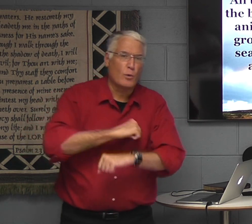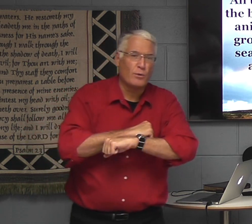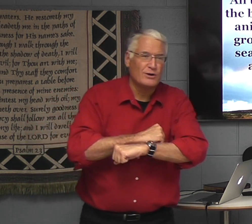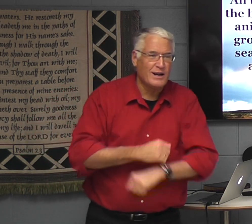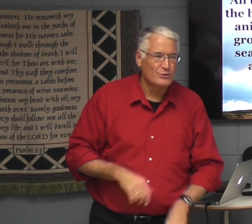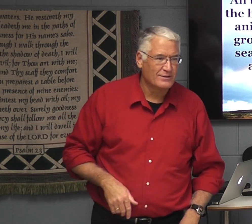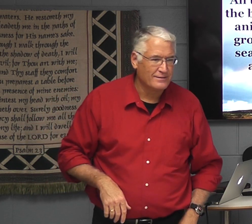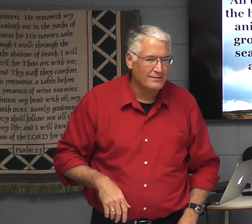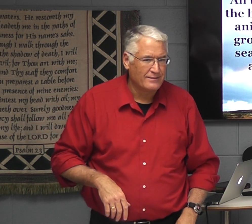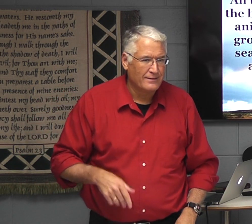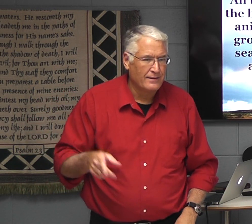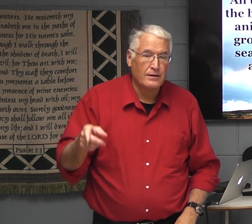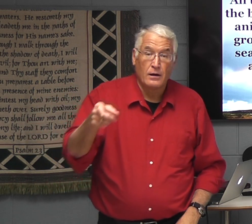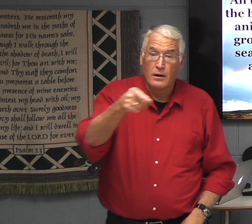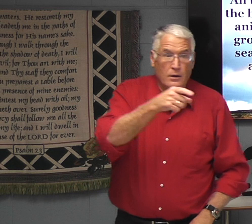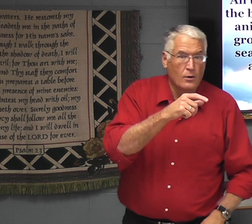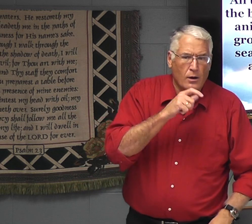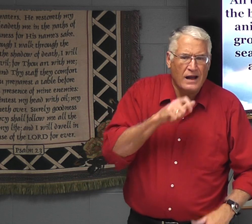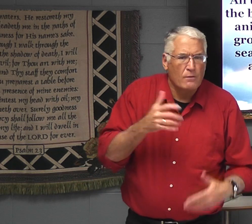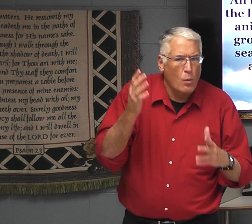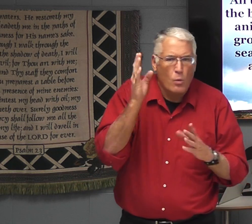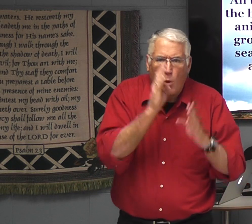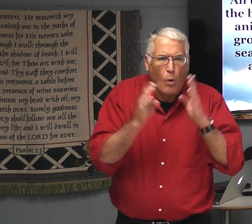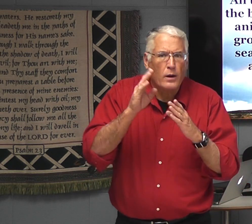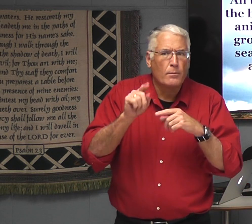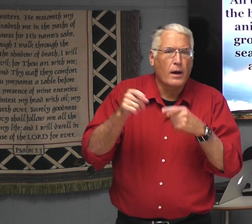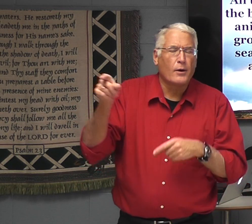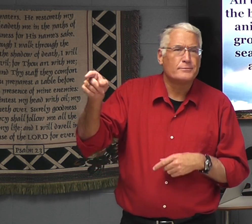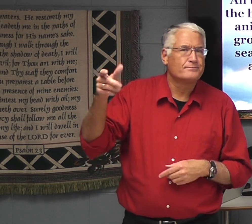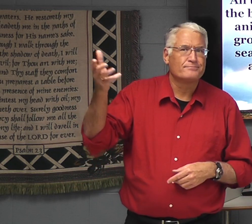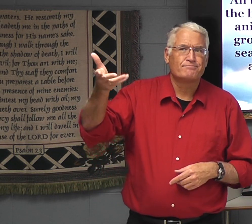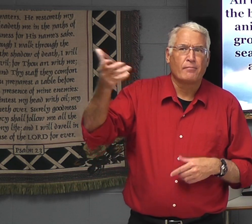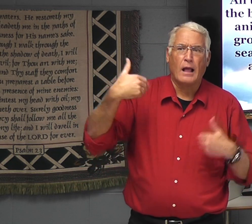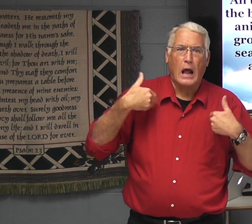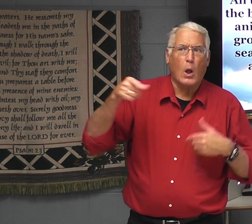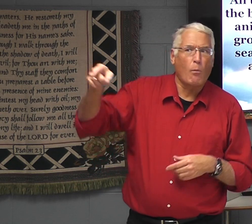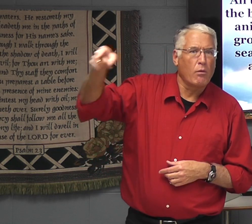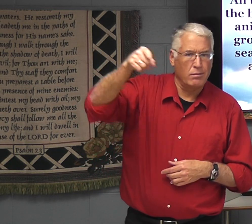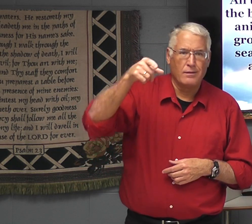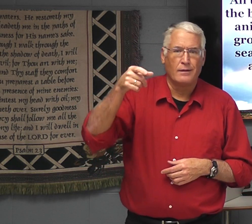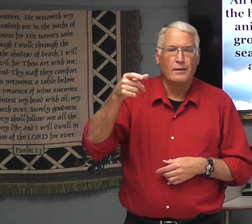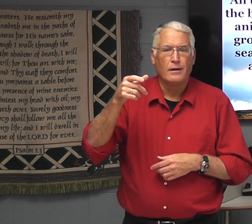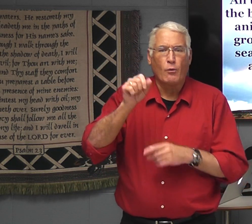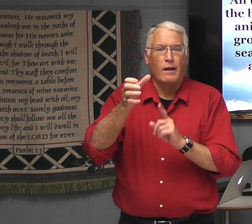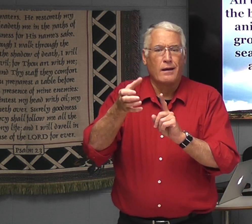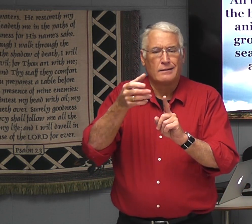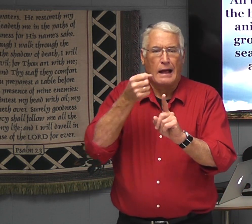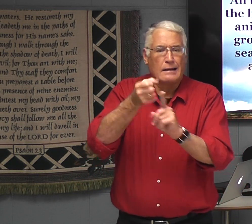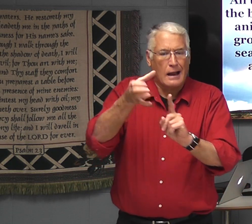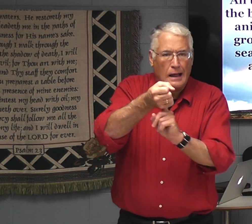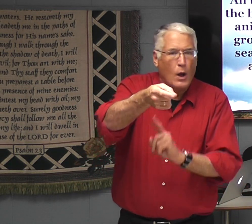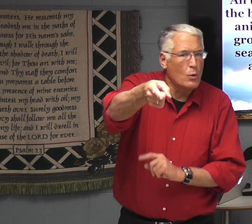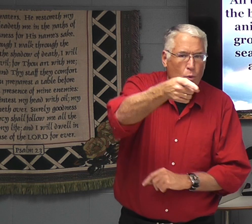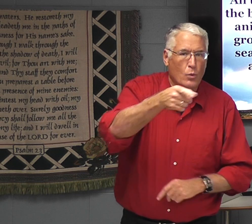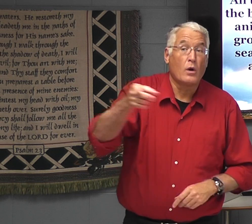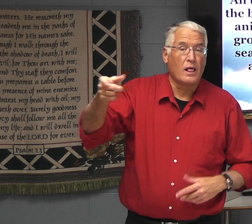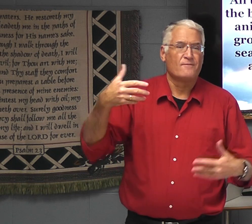does that mean? For your protection? You don't have to worry about the animals attacking